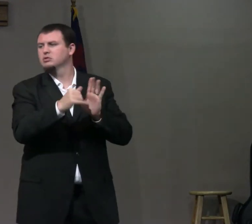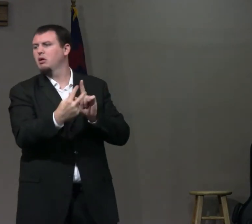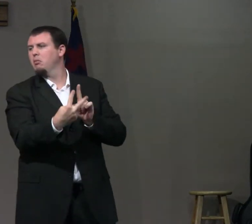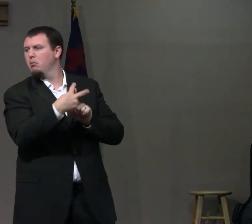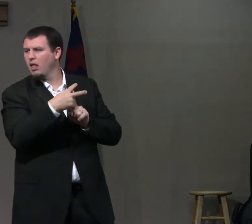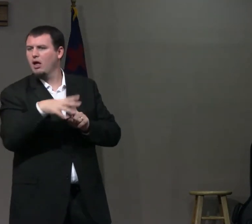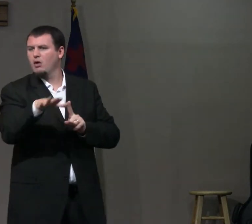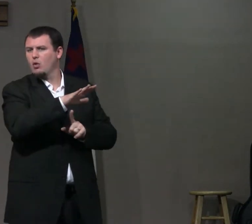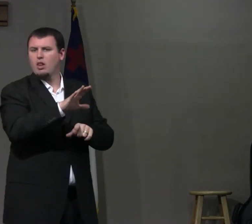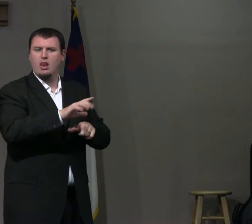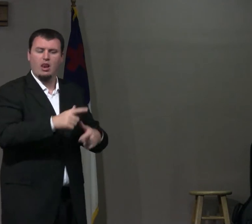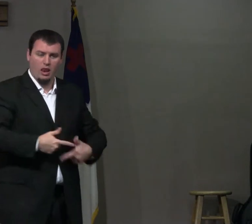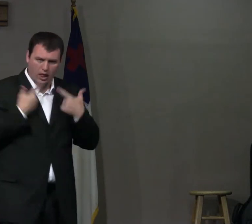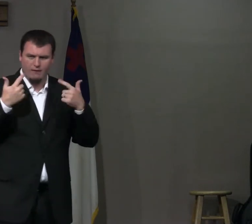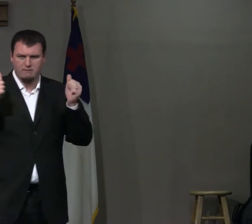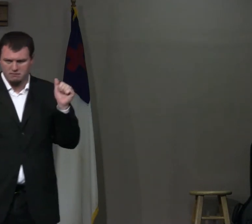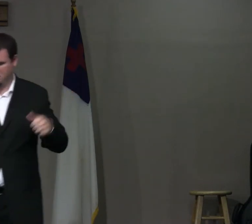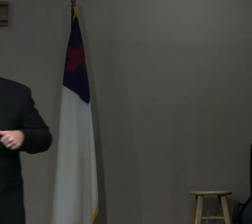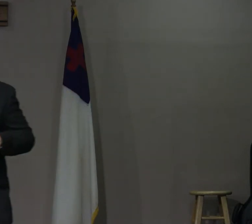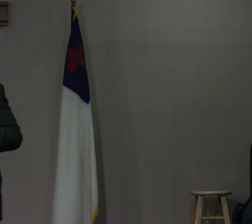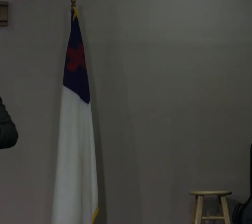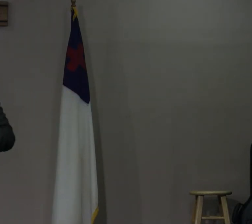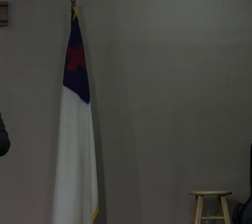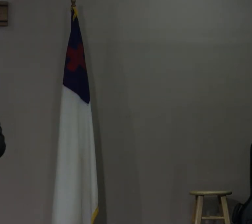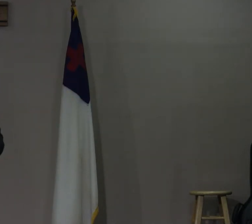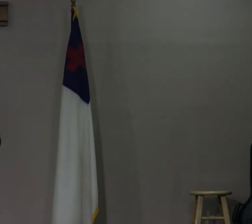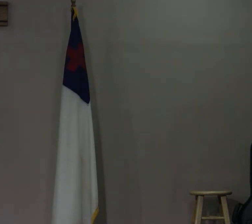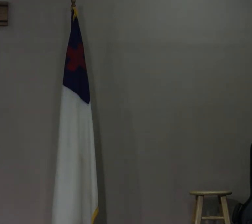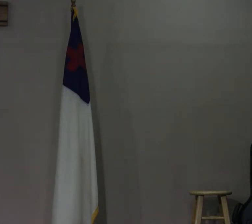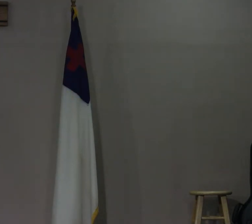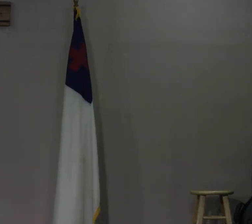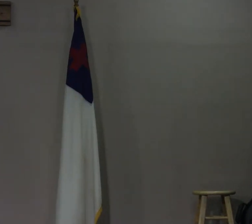these principles and that they can apply to your life.